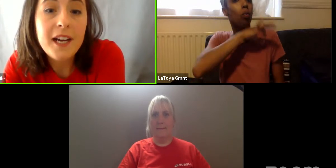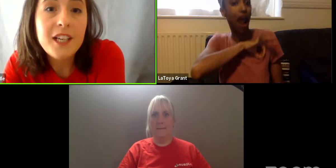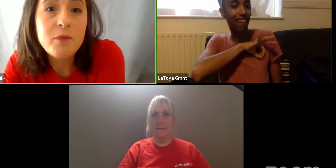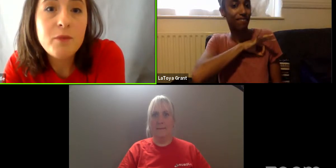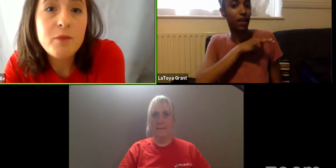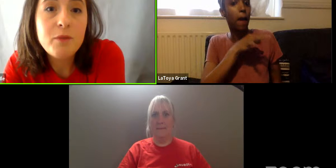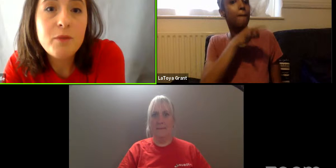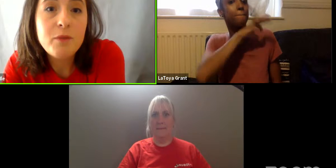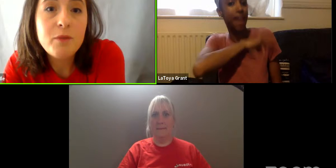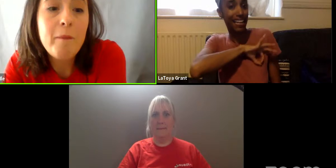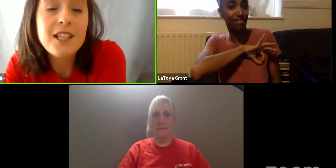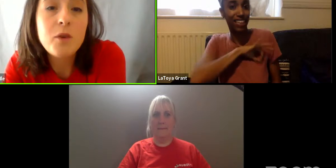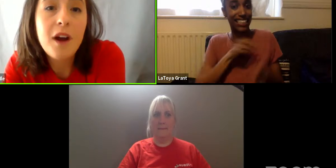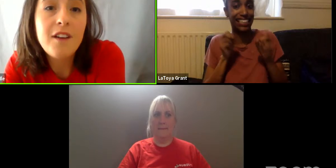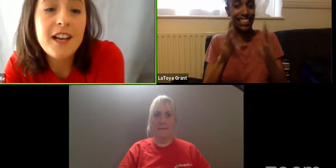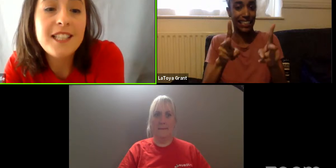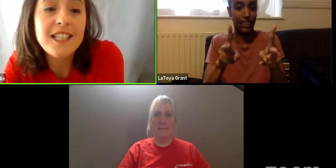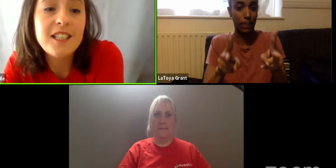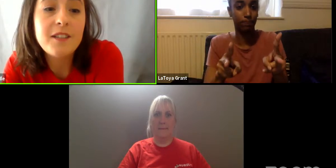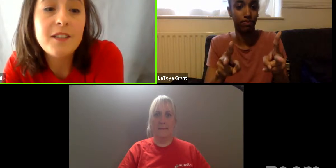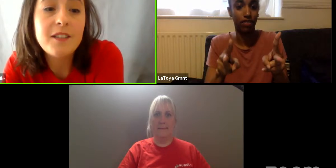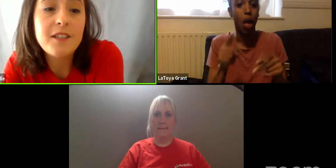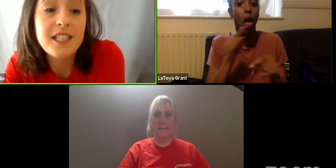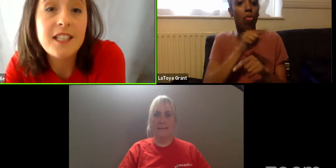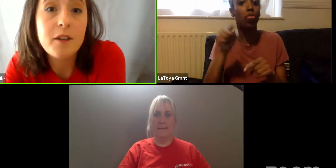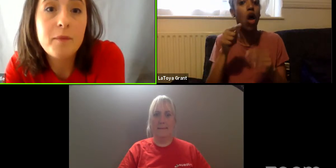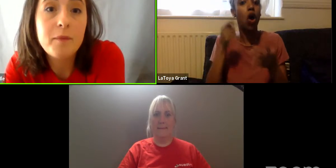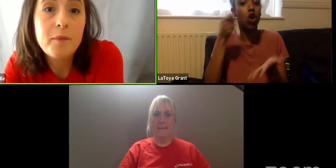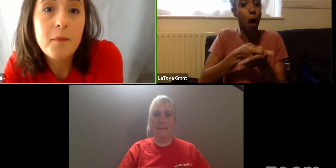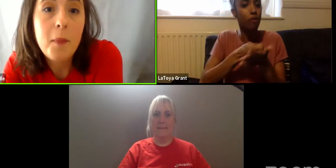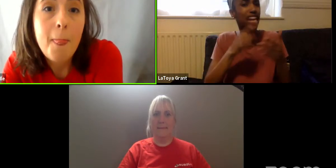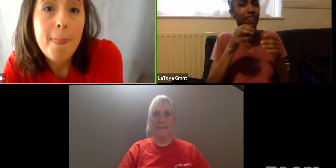will publish proposals for ethical benefits.